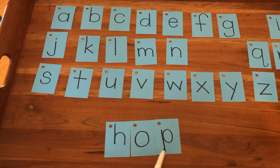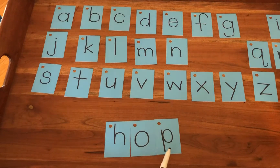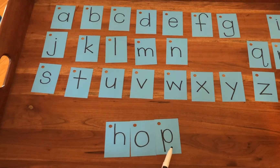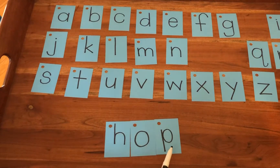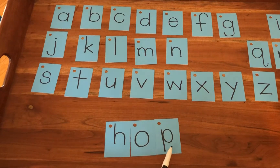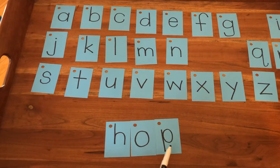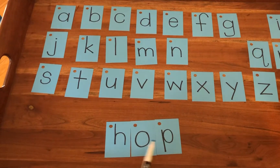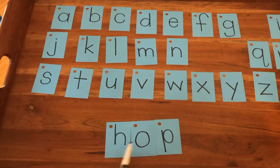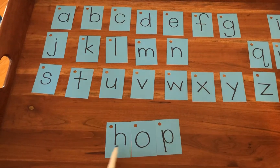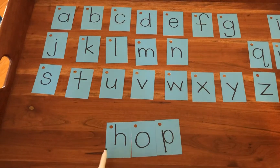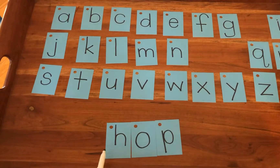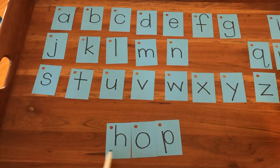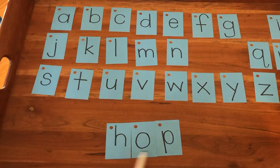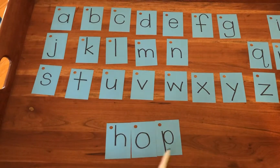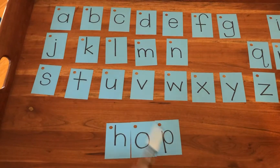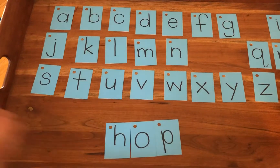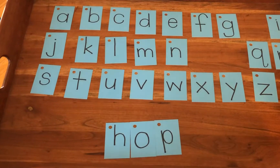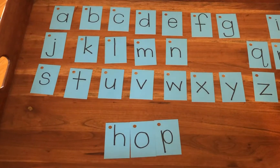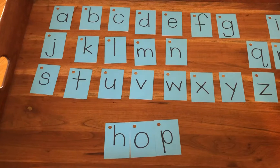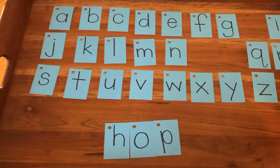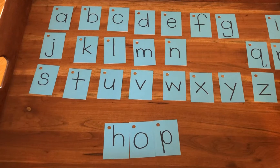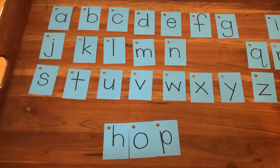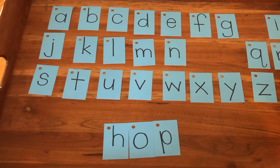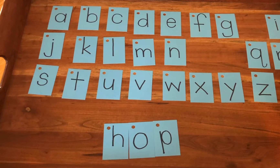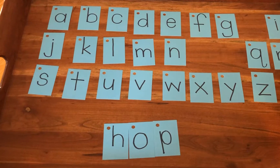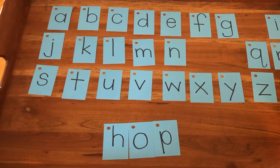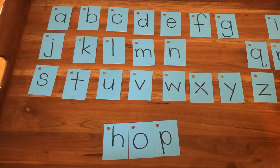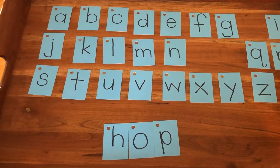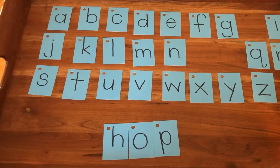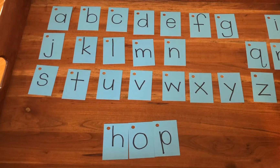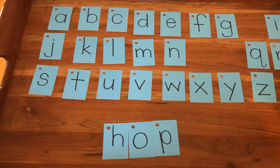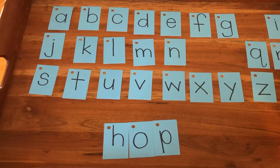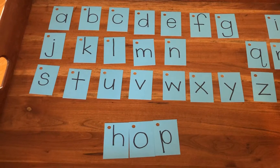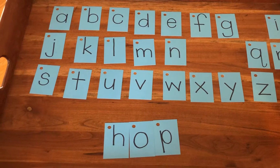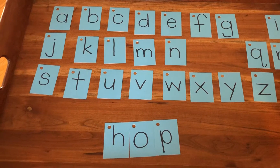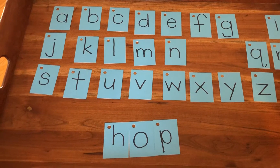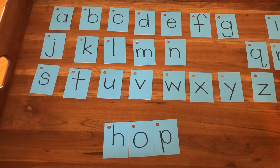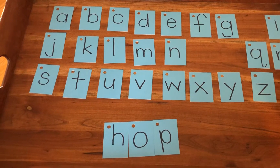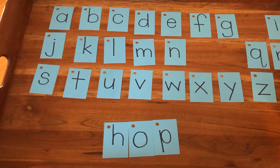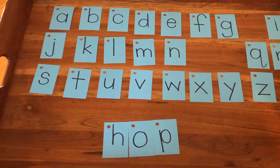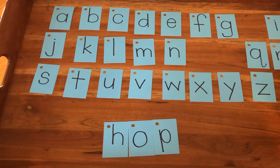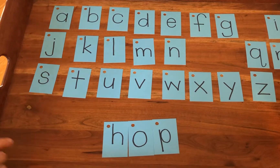hop, hop. The Easter bunny goes for a hop.